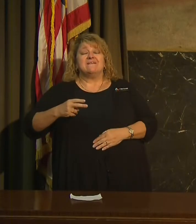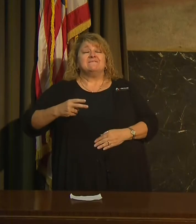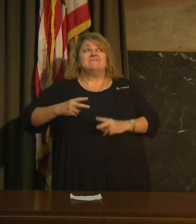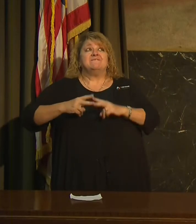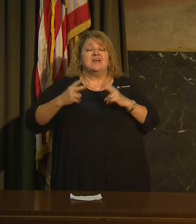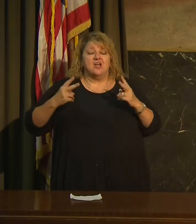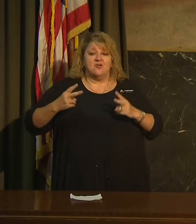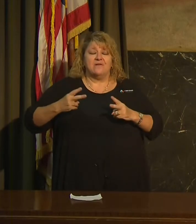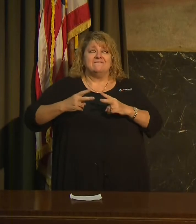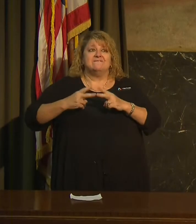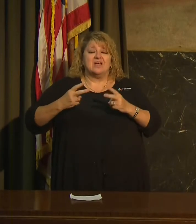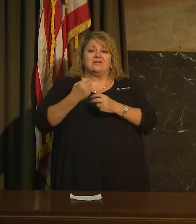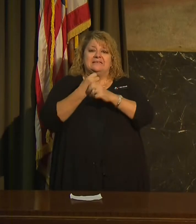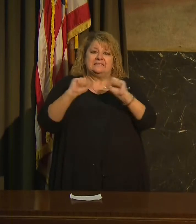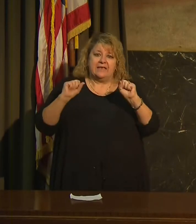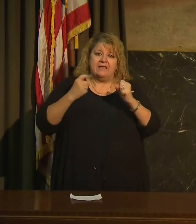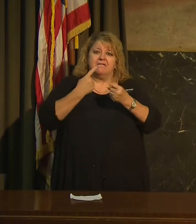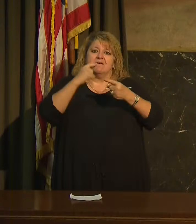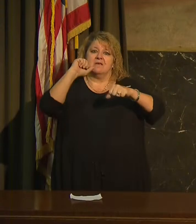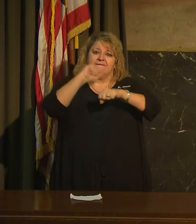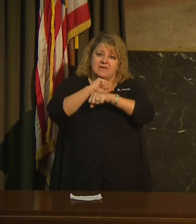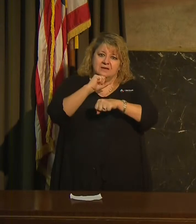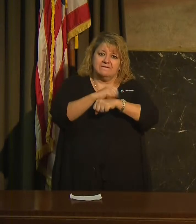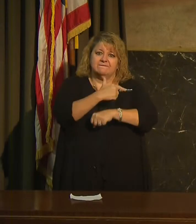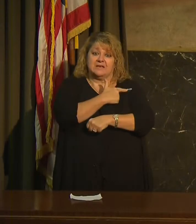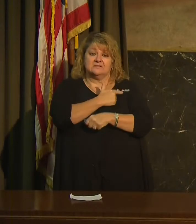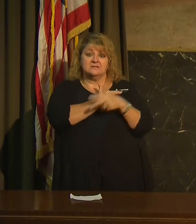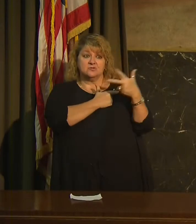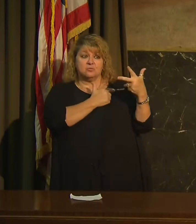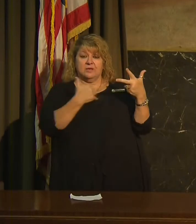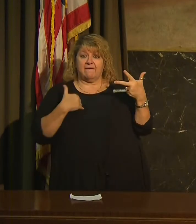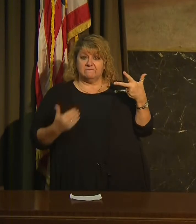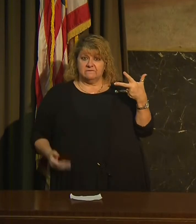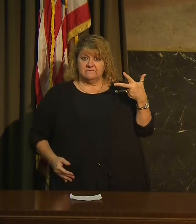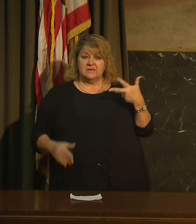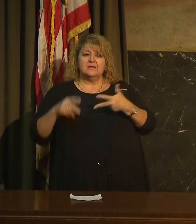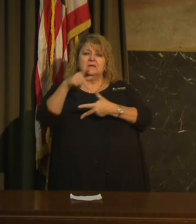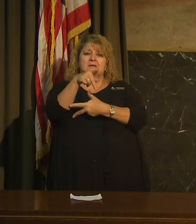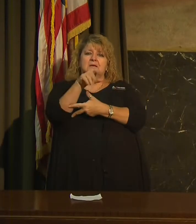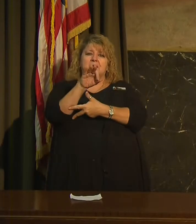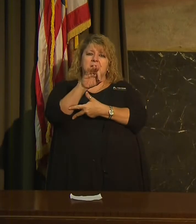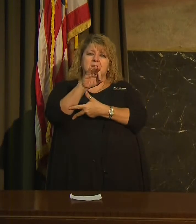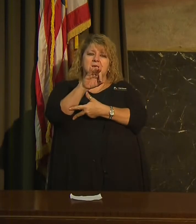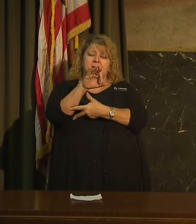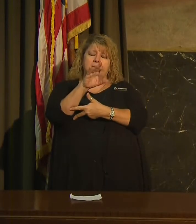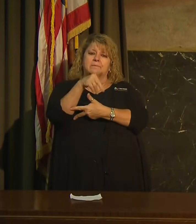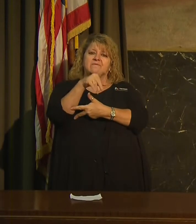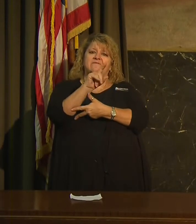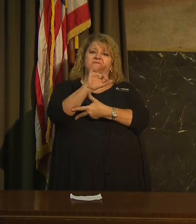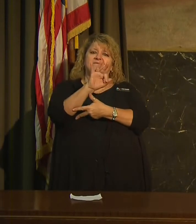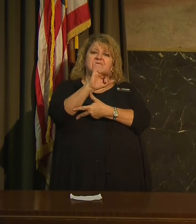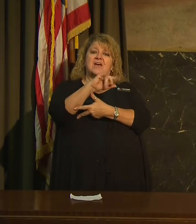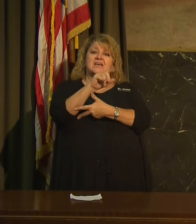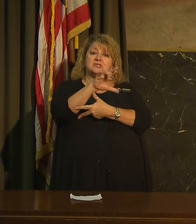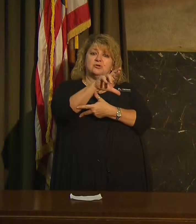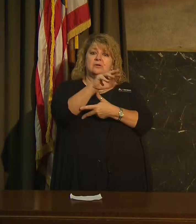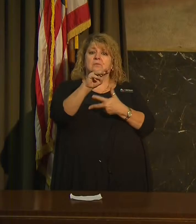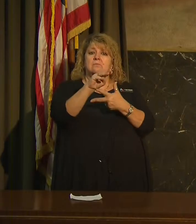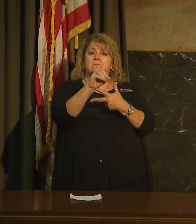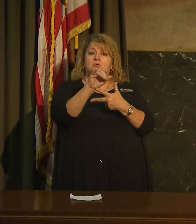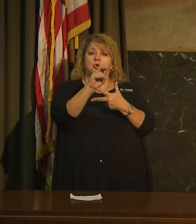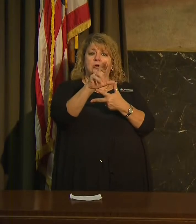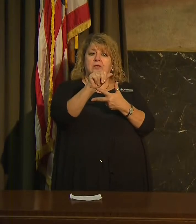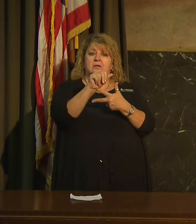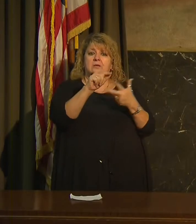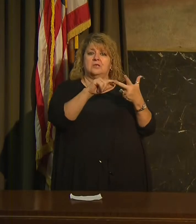and effective vaccines. The three, Pfizer, Moderna, and Johnson & Johnson, all of which are